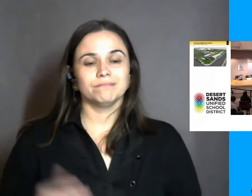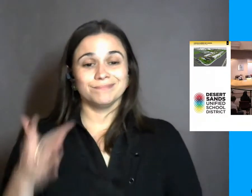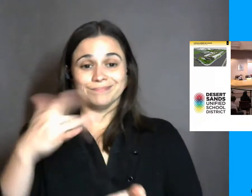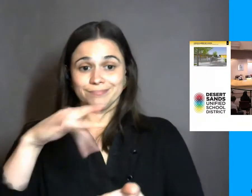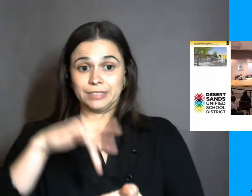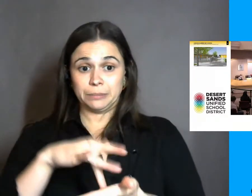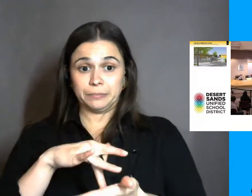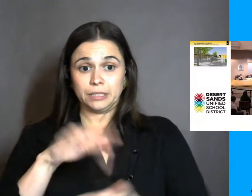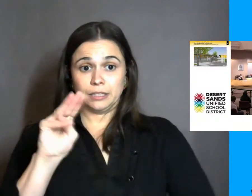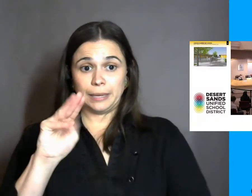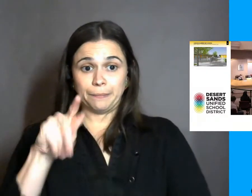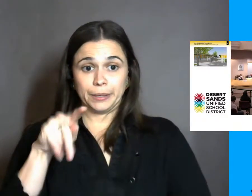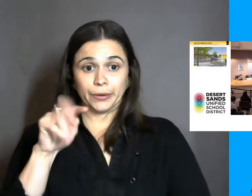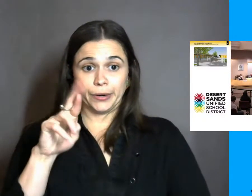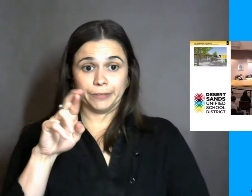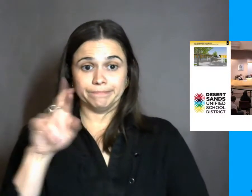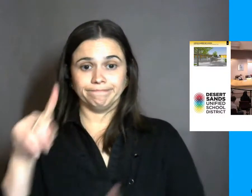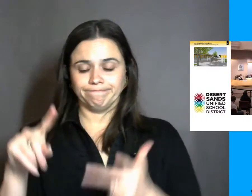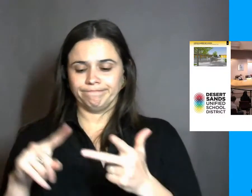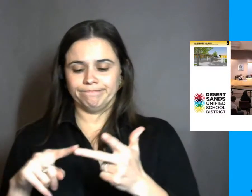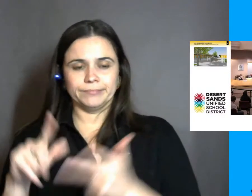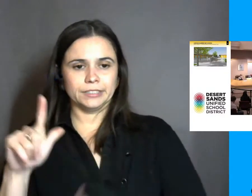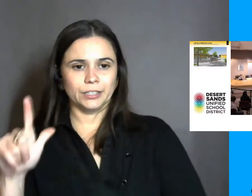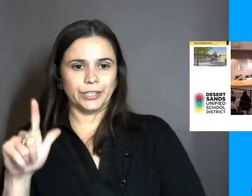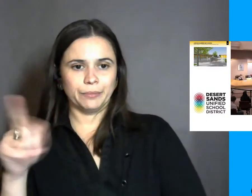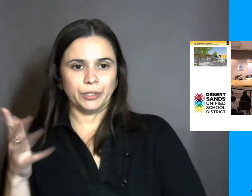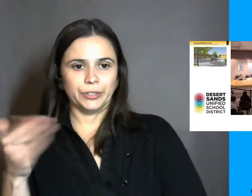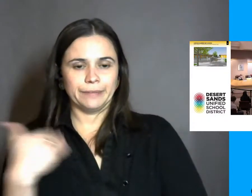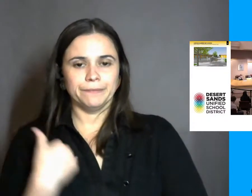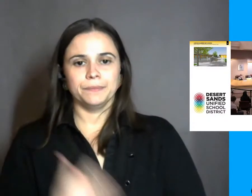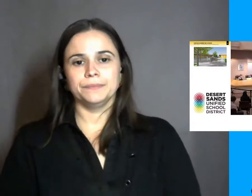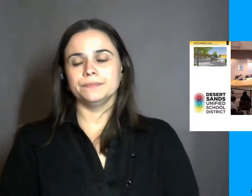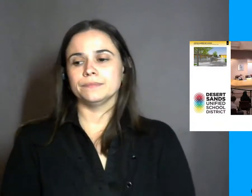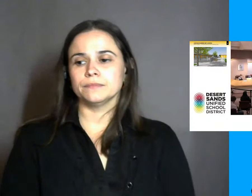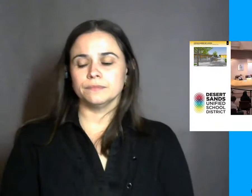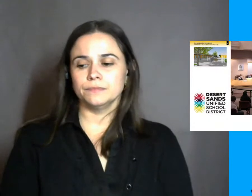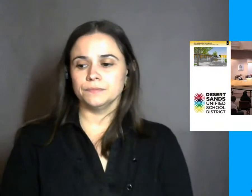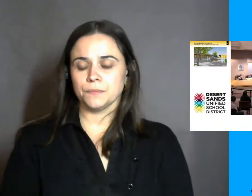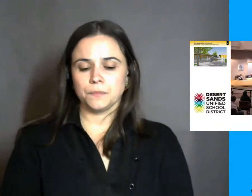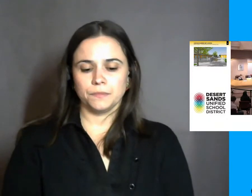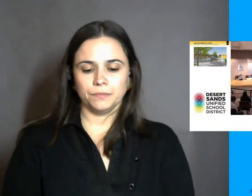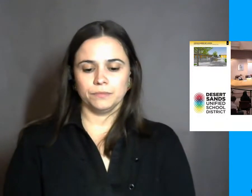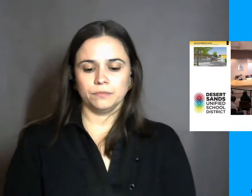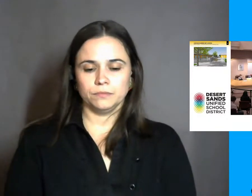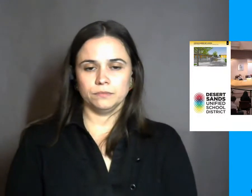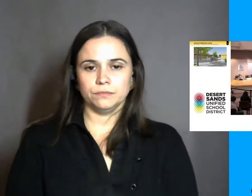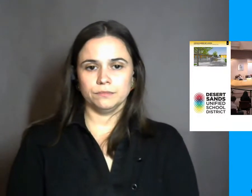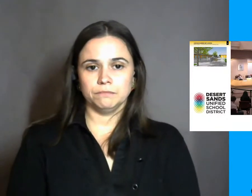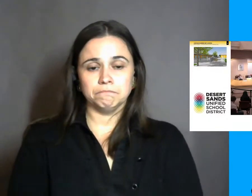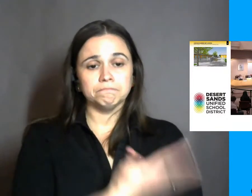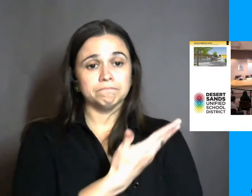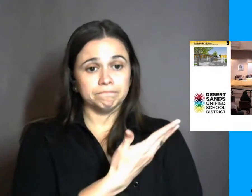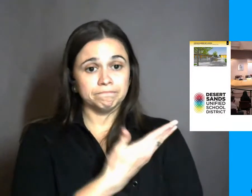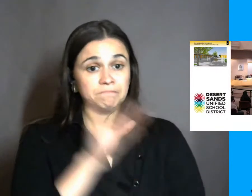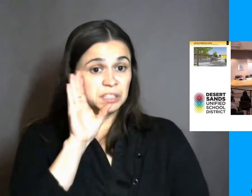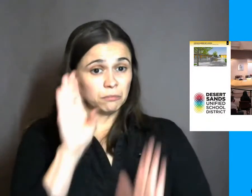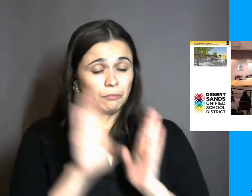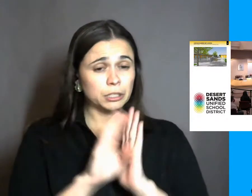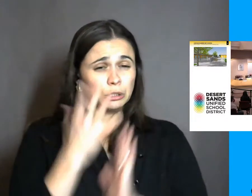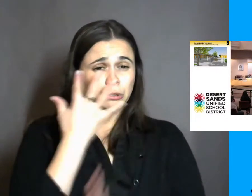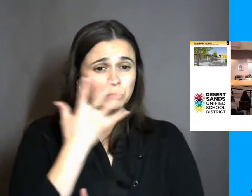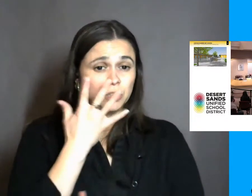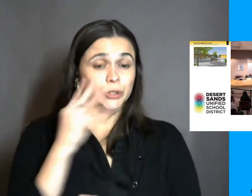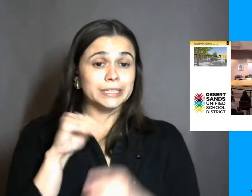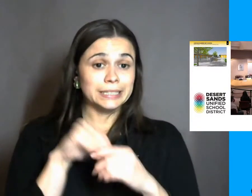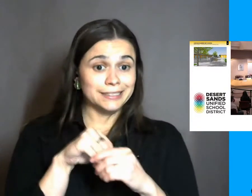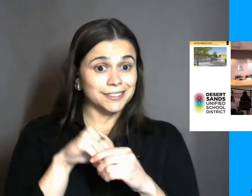over there. Here's just some interior perspectives. If you're inside the campus, this is what you're going to start to see as the campus now is